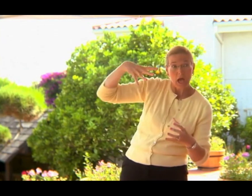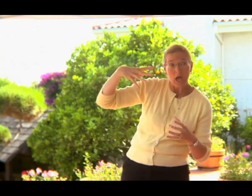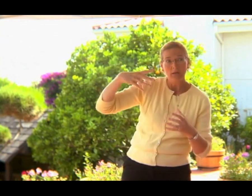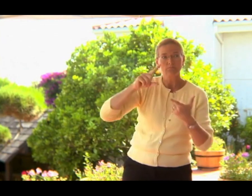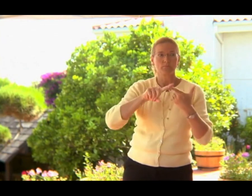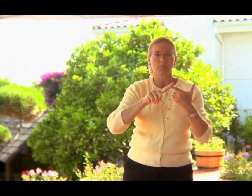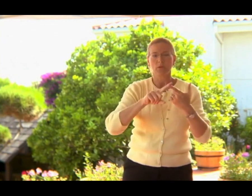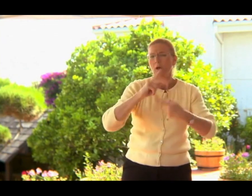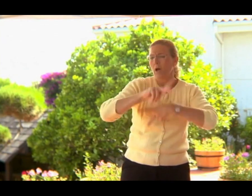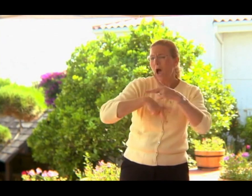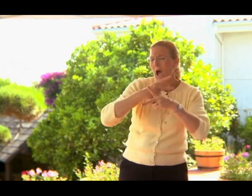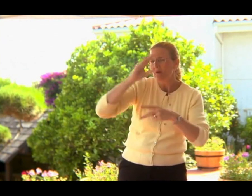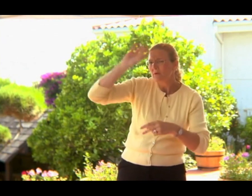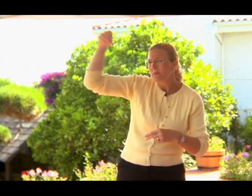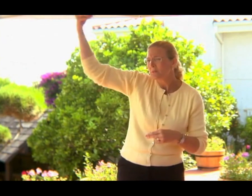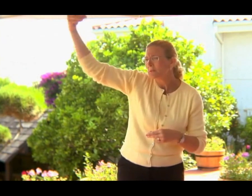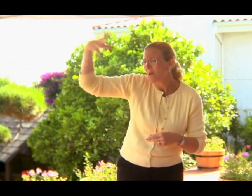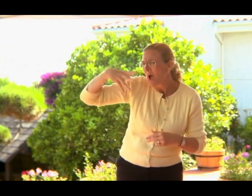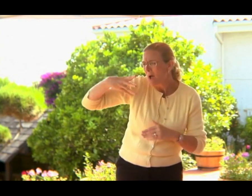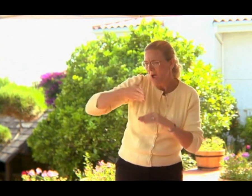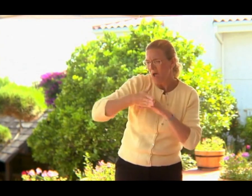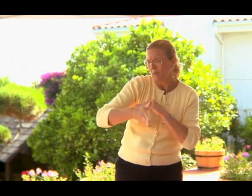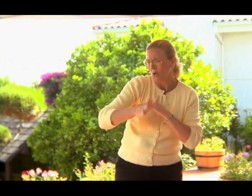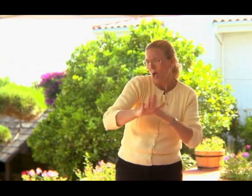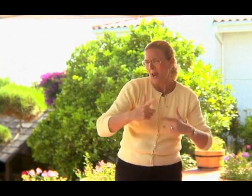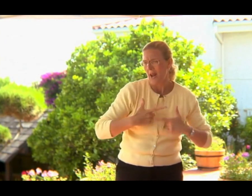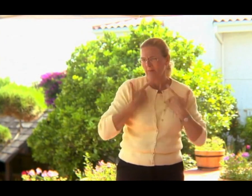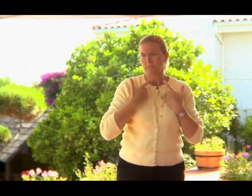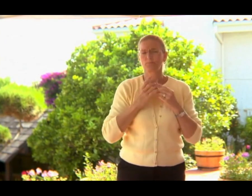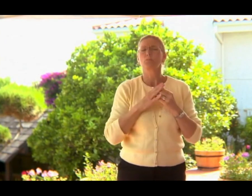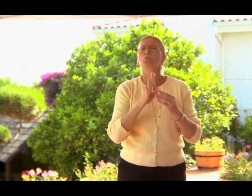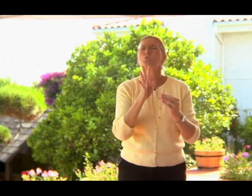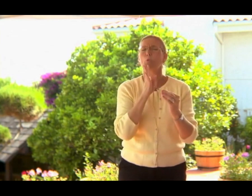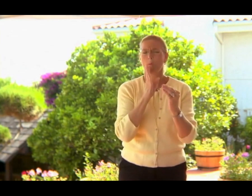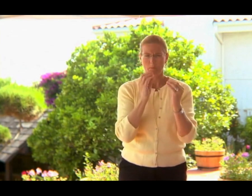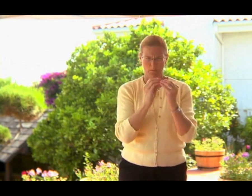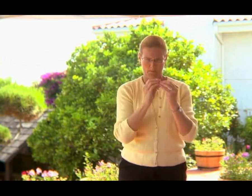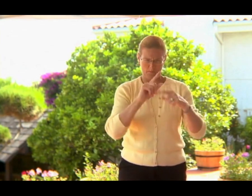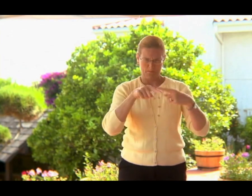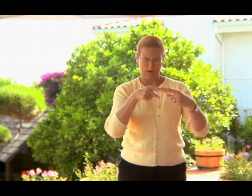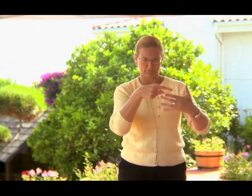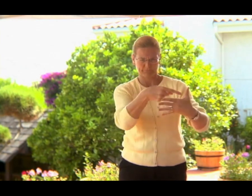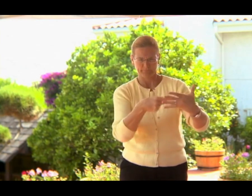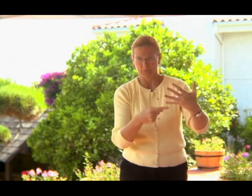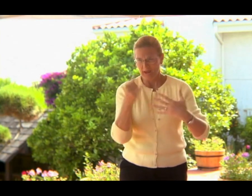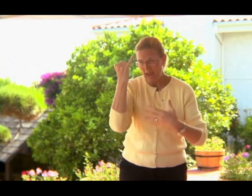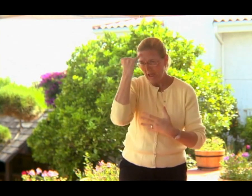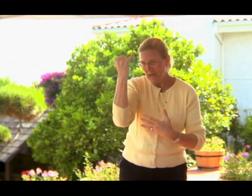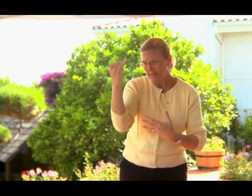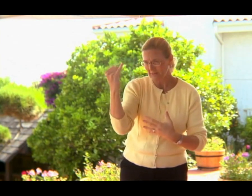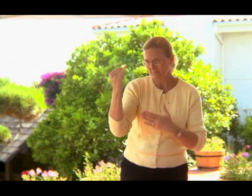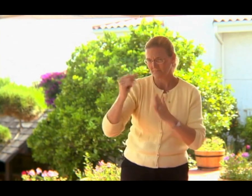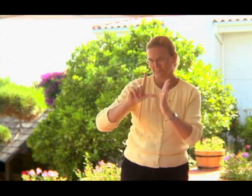to limit the amount of sun exposure and the type that you get throughout your life. We will talk about some of these ideas later.